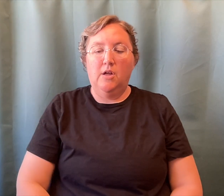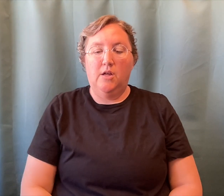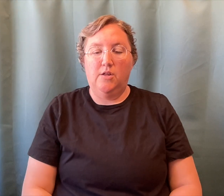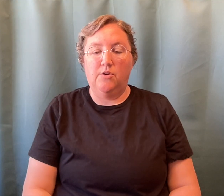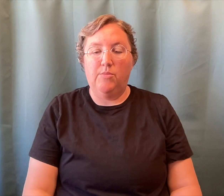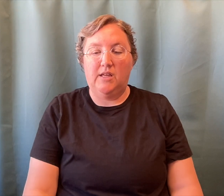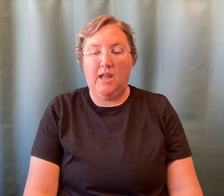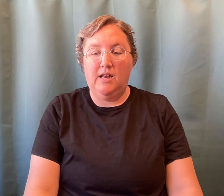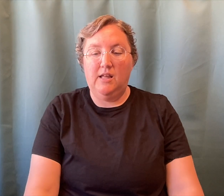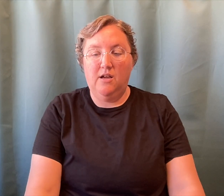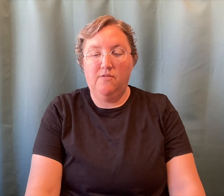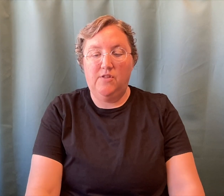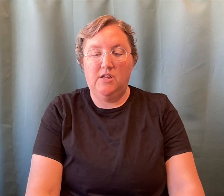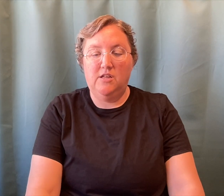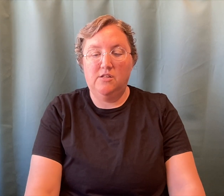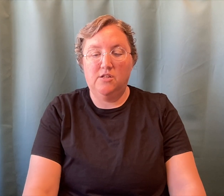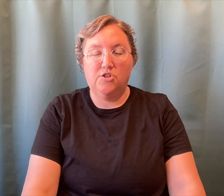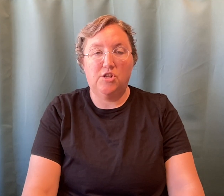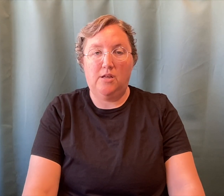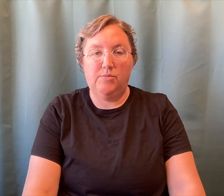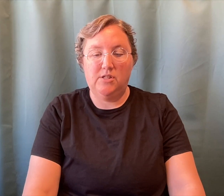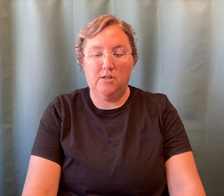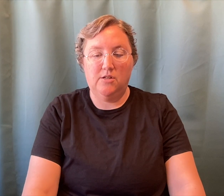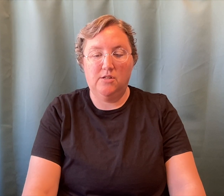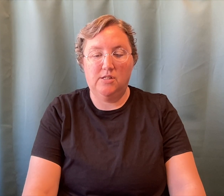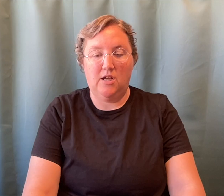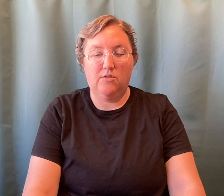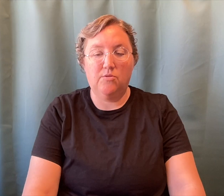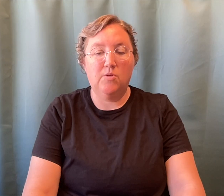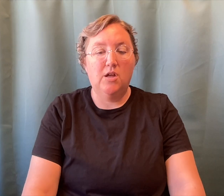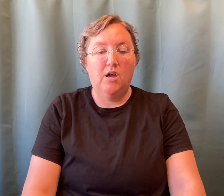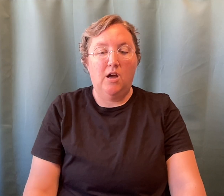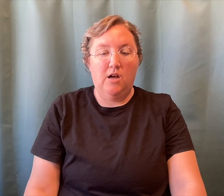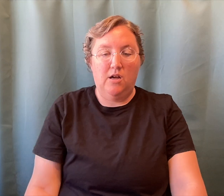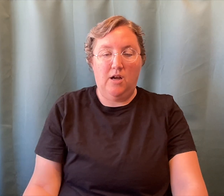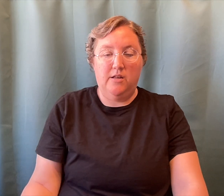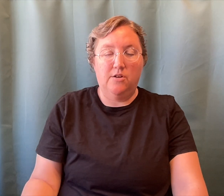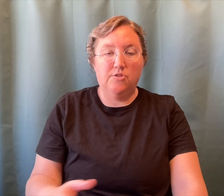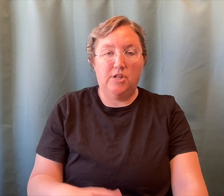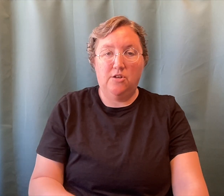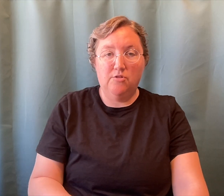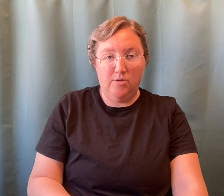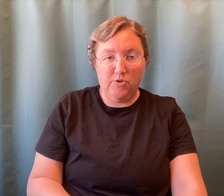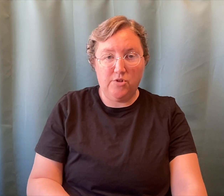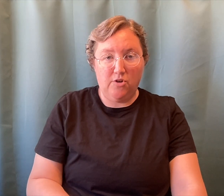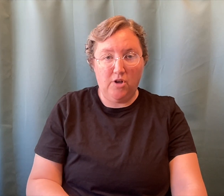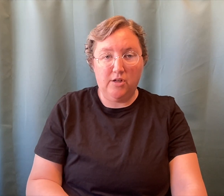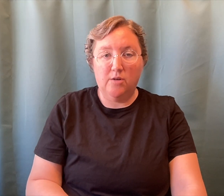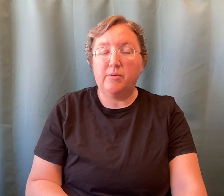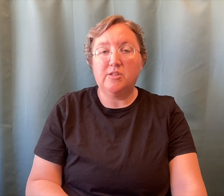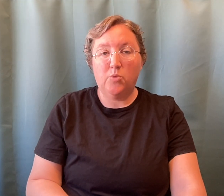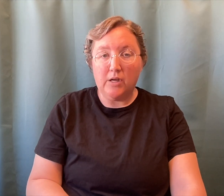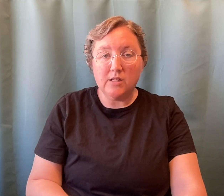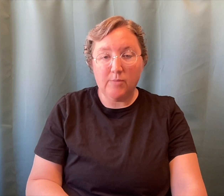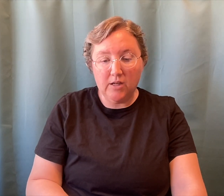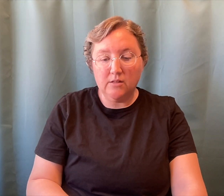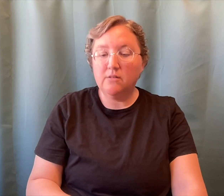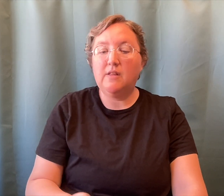You can pick any of these shapes to sign through. I understand your numbers are not going to be as quick as mine. That's